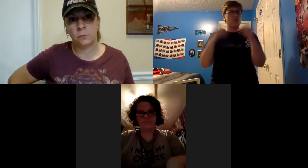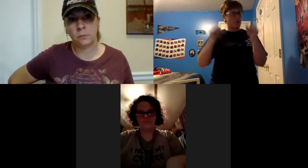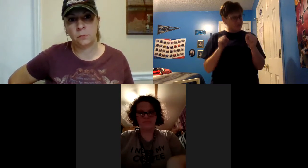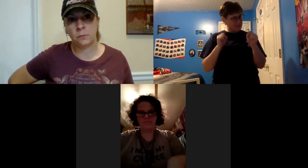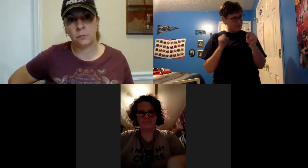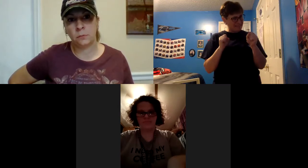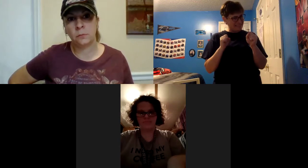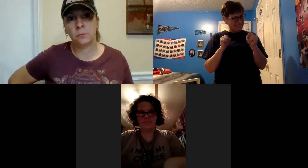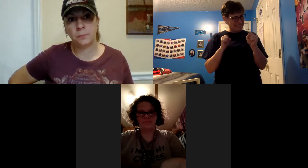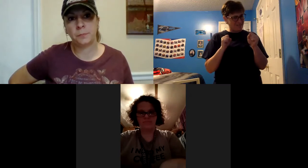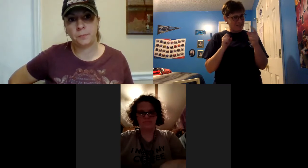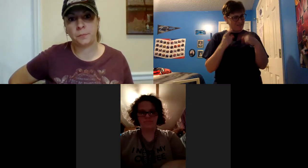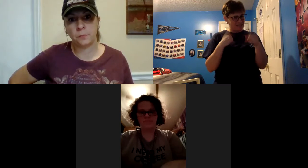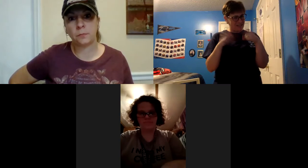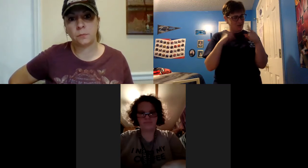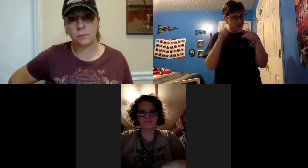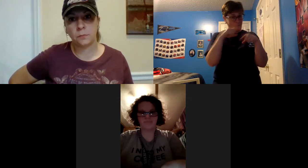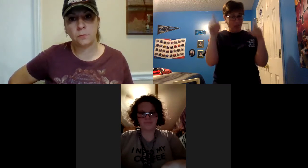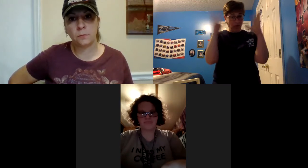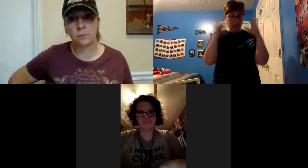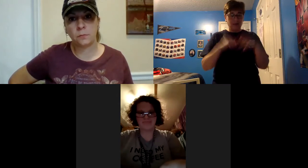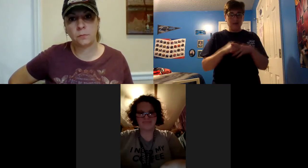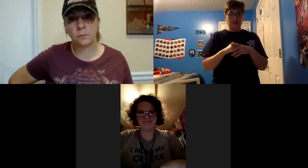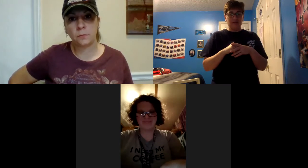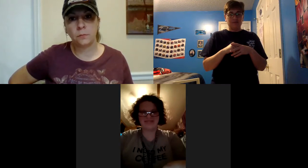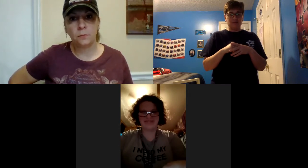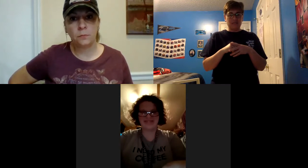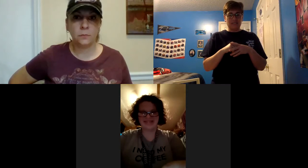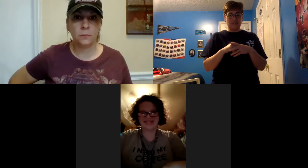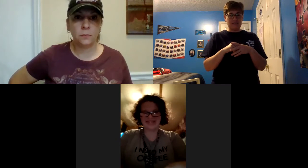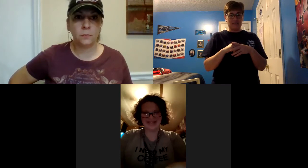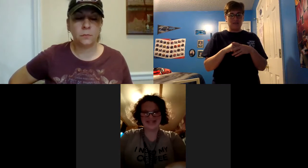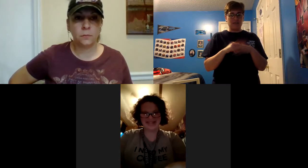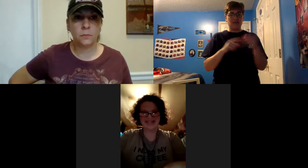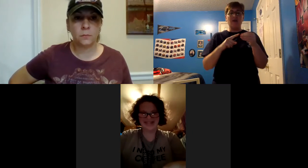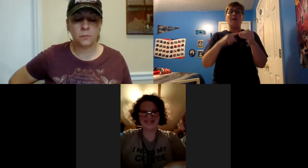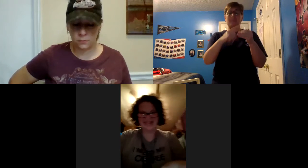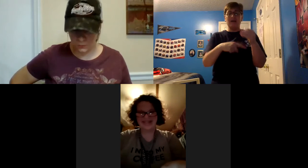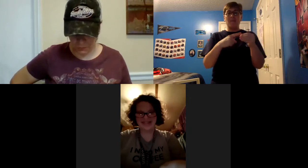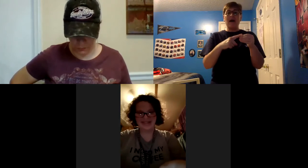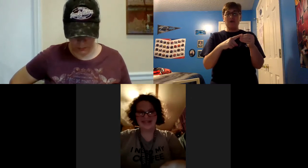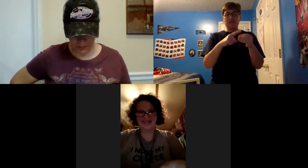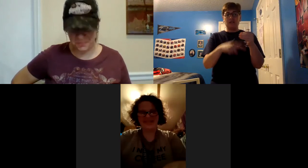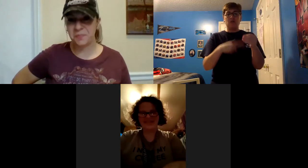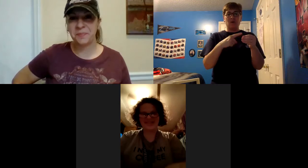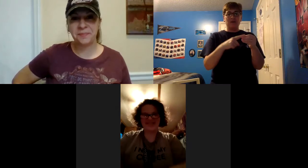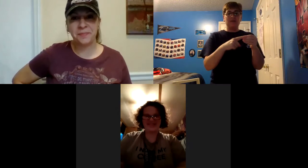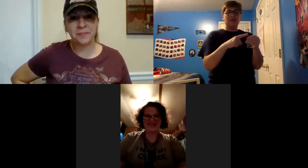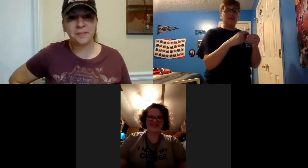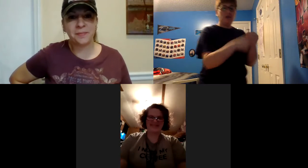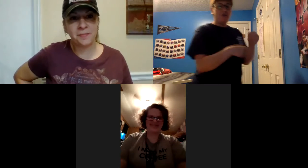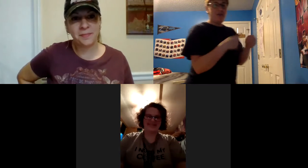that word. Does that make sense? I feel like I've just kind of totally crazied myself there. But about is a good